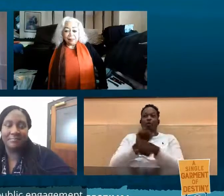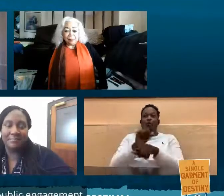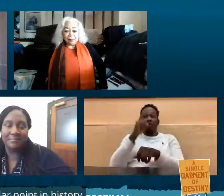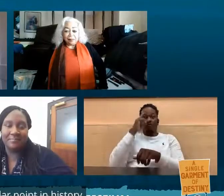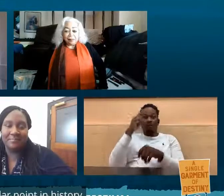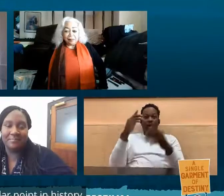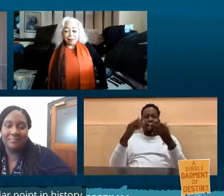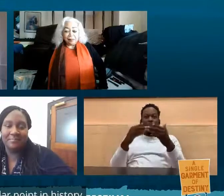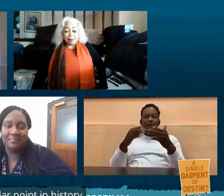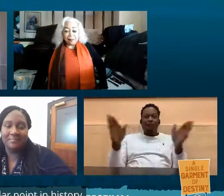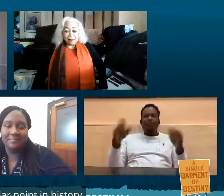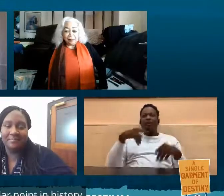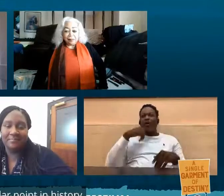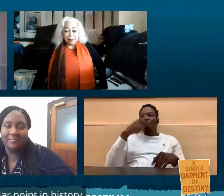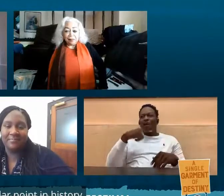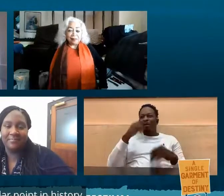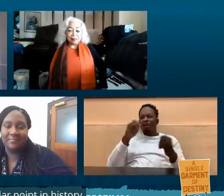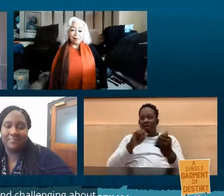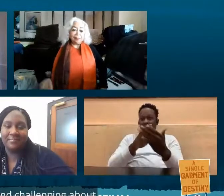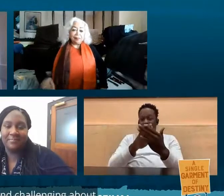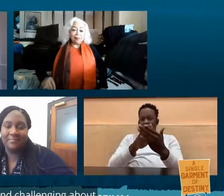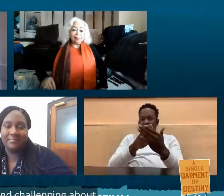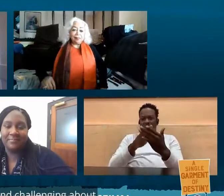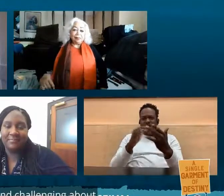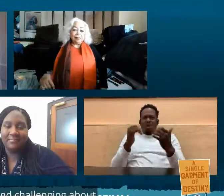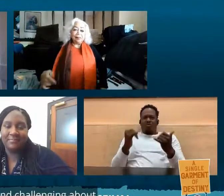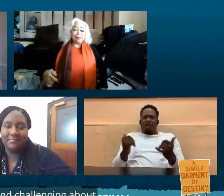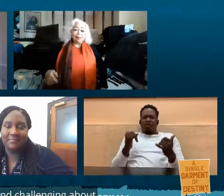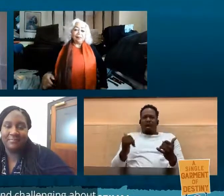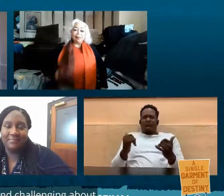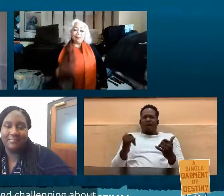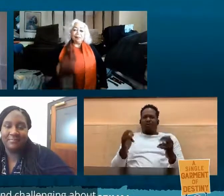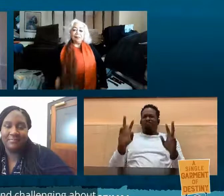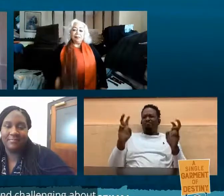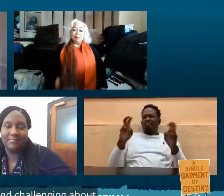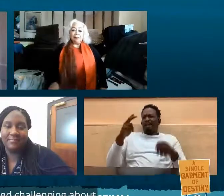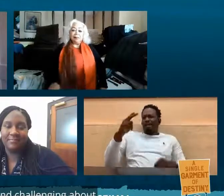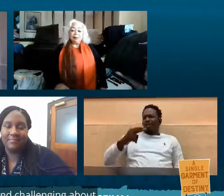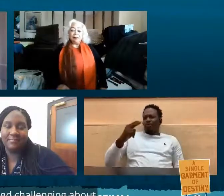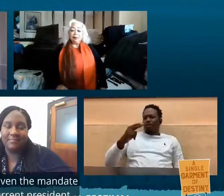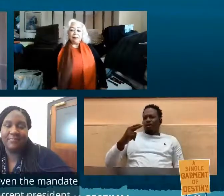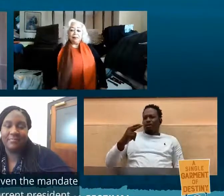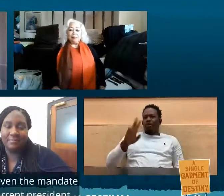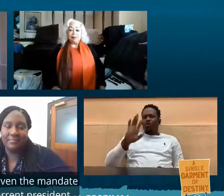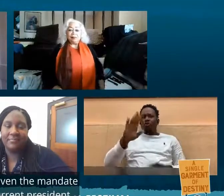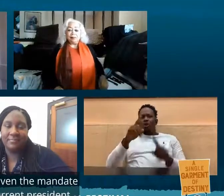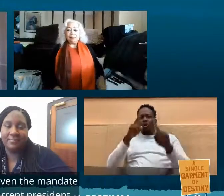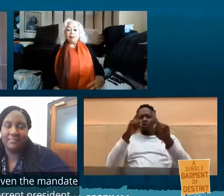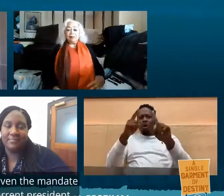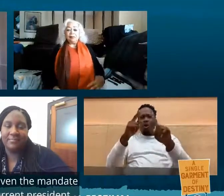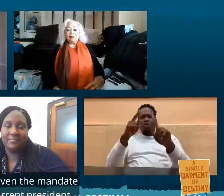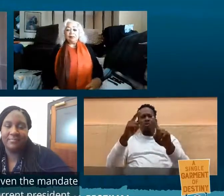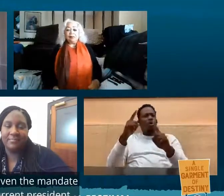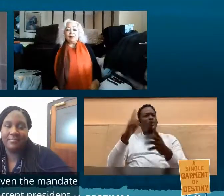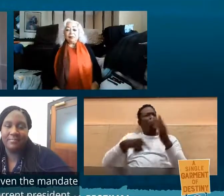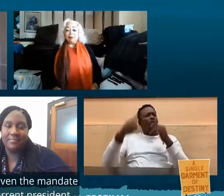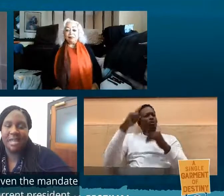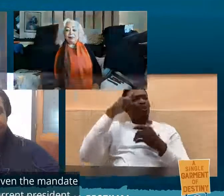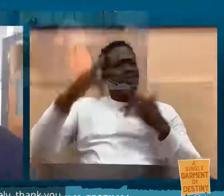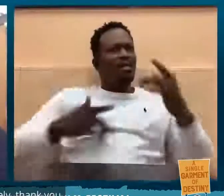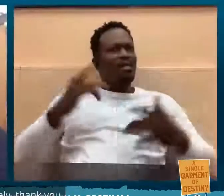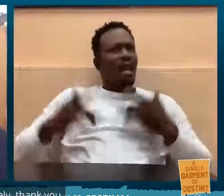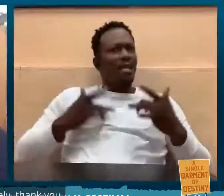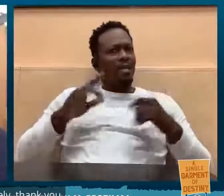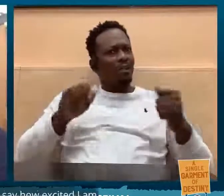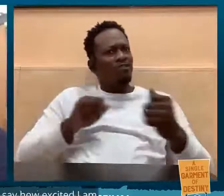engagement. At this particular point in history, what's exciting and challenging about your goals given the mandate from the current